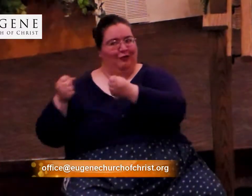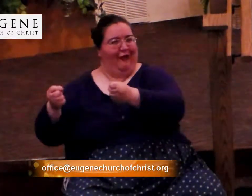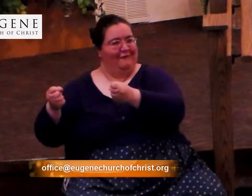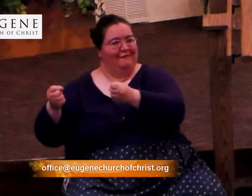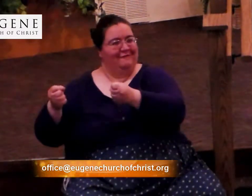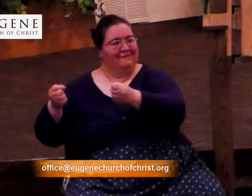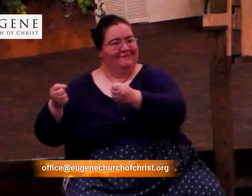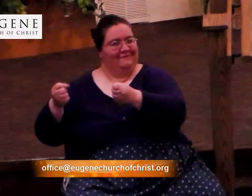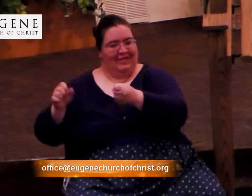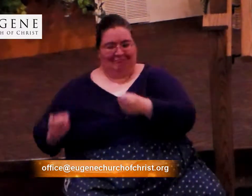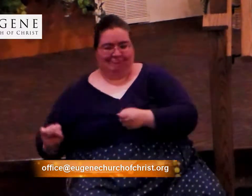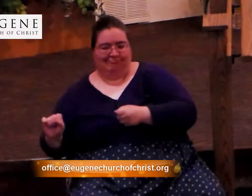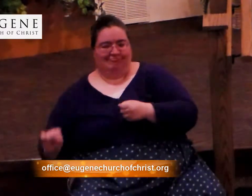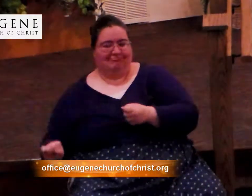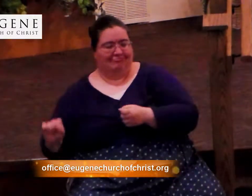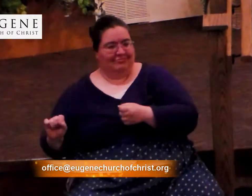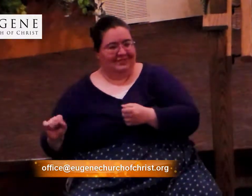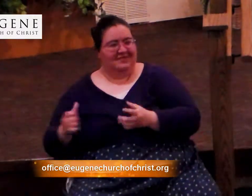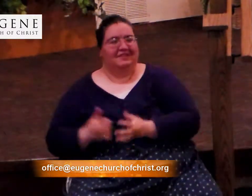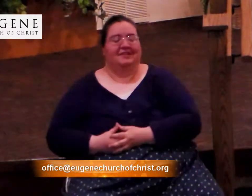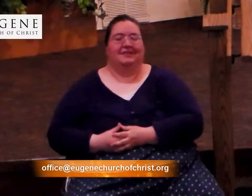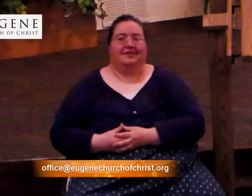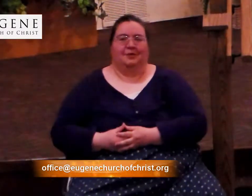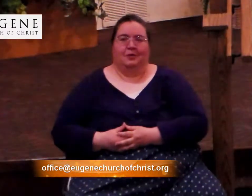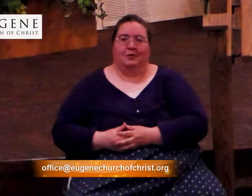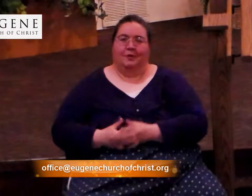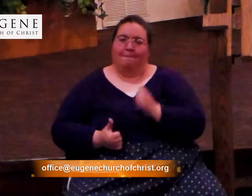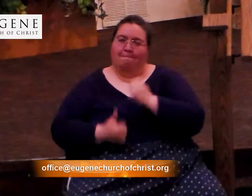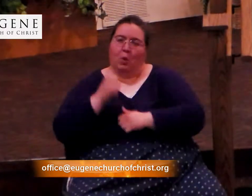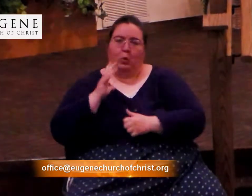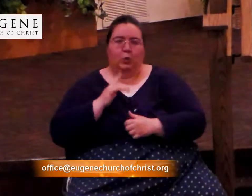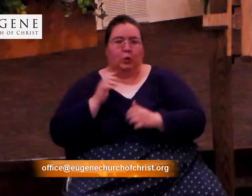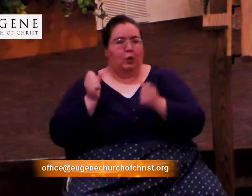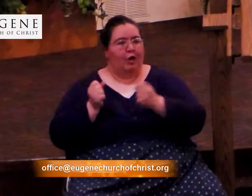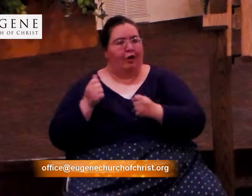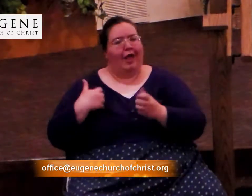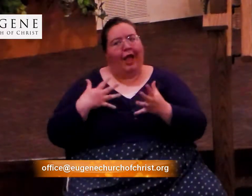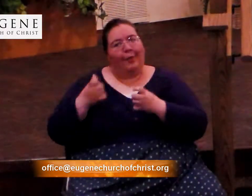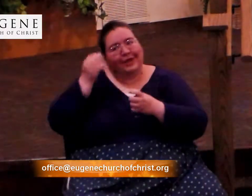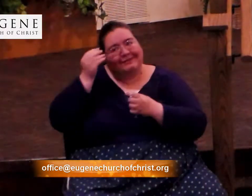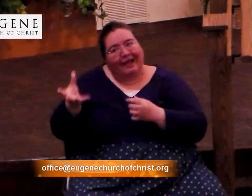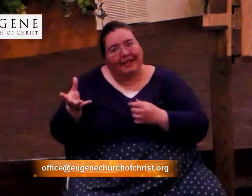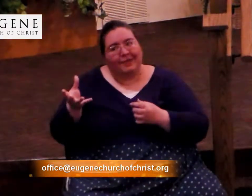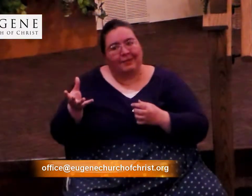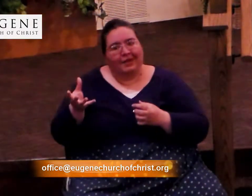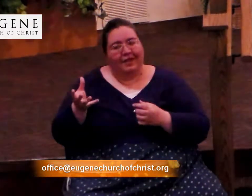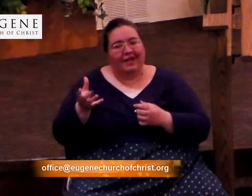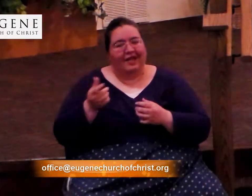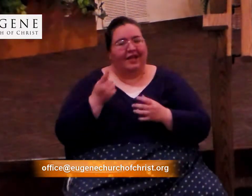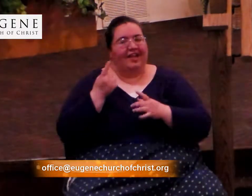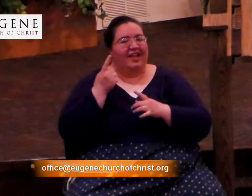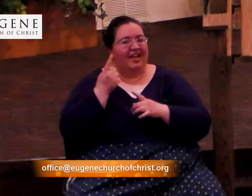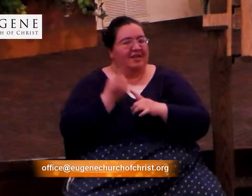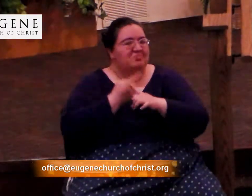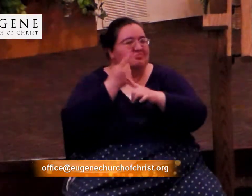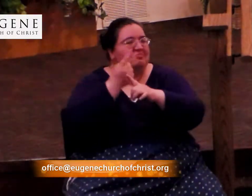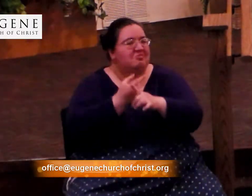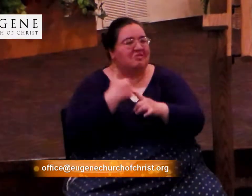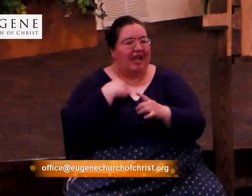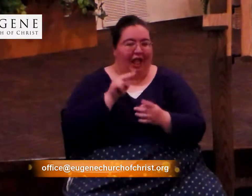couple months, I will look on eBay hoping to see it, and then hoping that if I do see it, I can talk my wife into it.